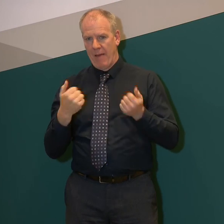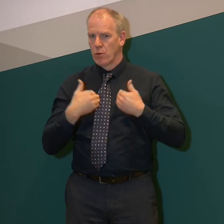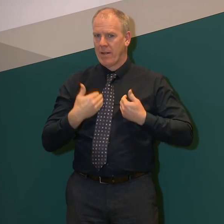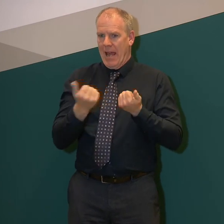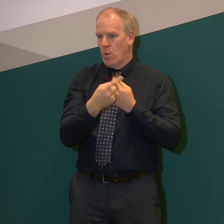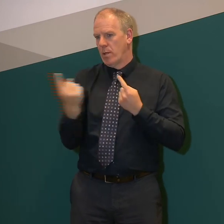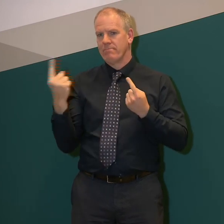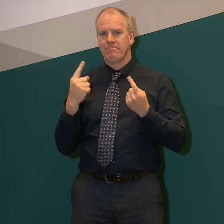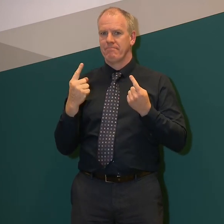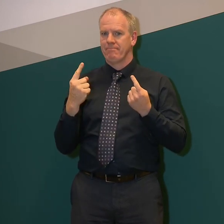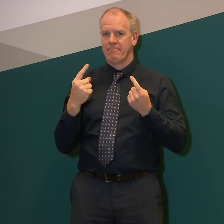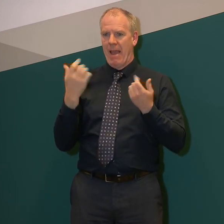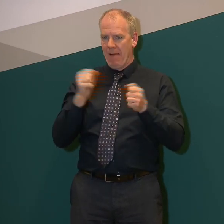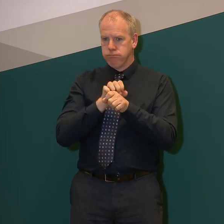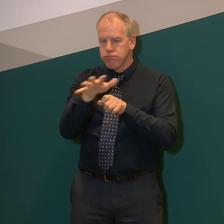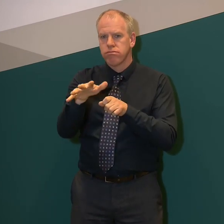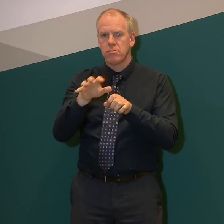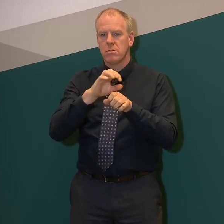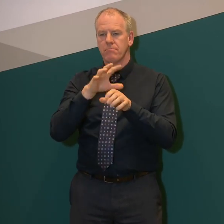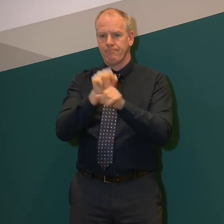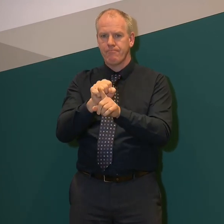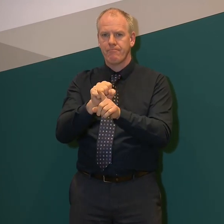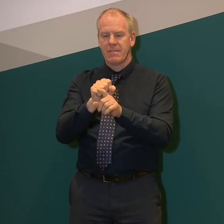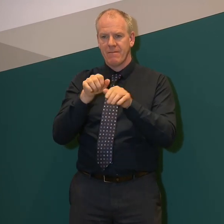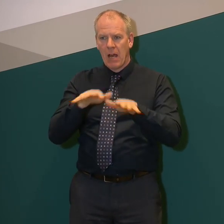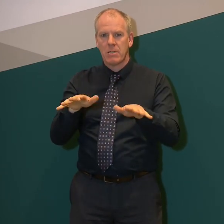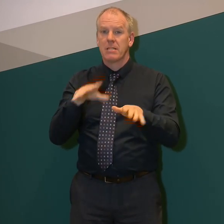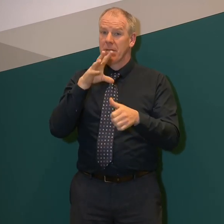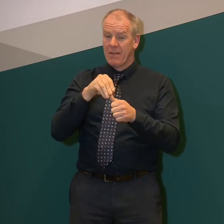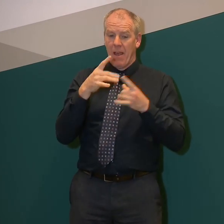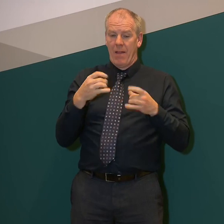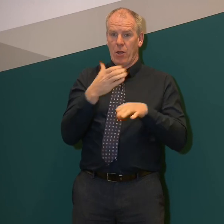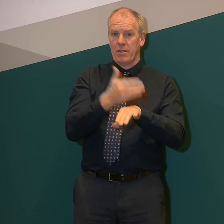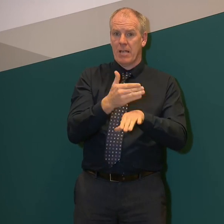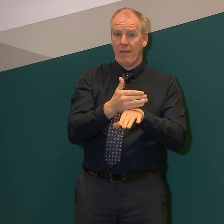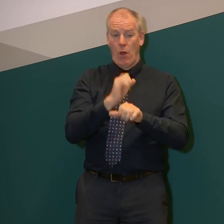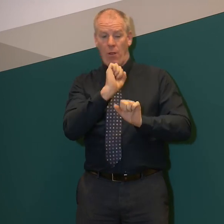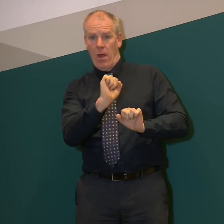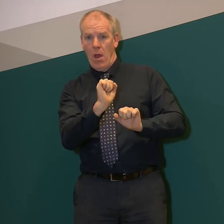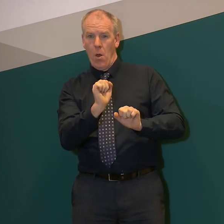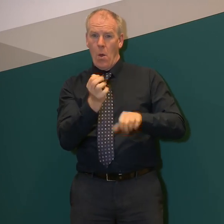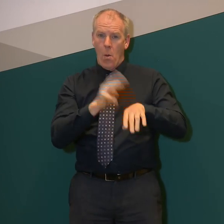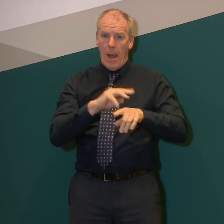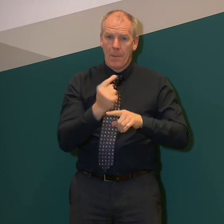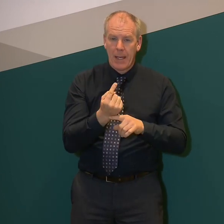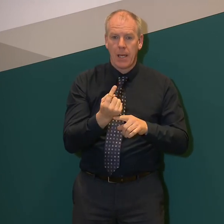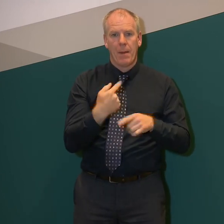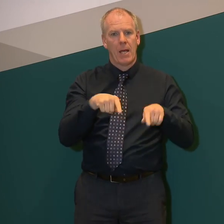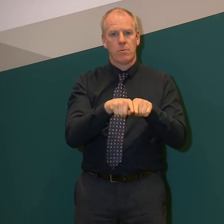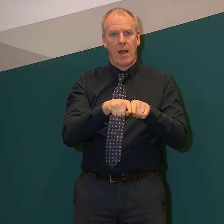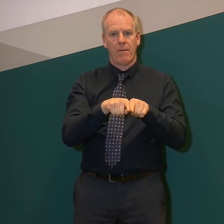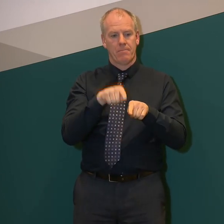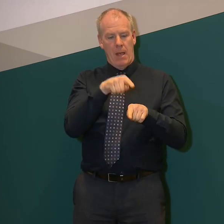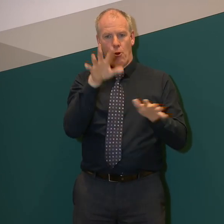particularly healthcare workers. Obviously healthcare workers, both their own welfare and the protection of any patients that they look after is paramount